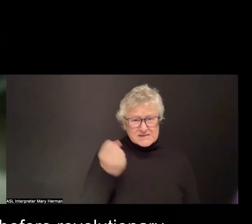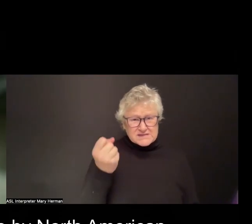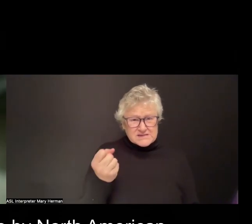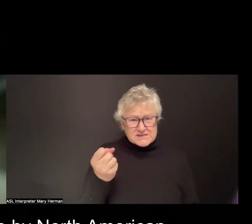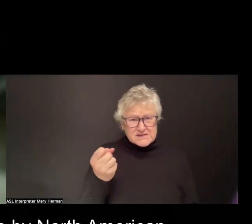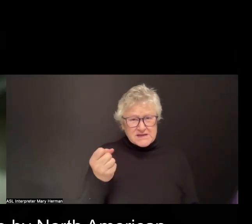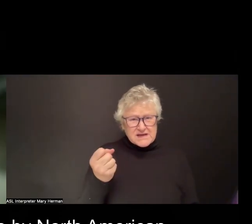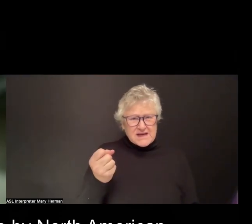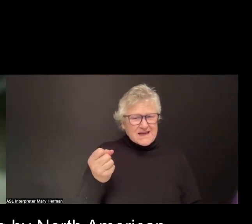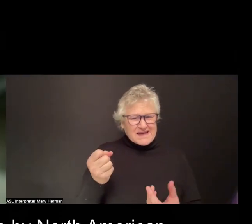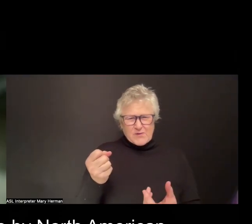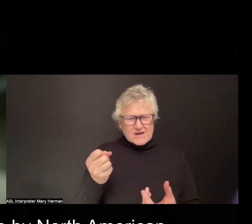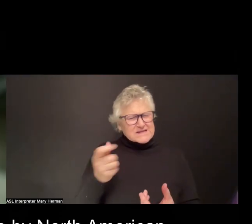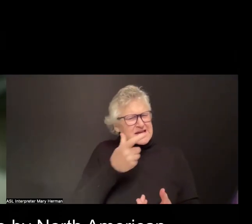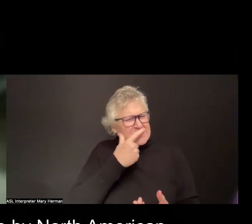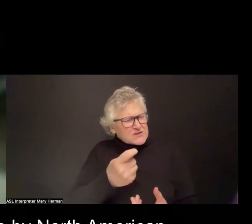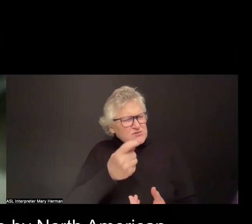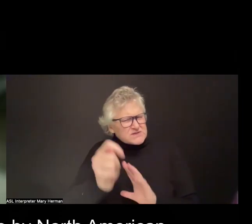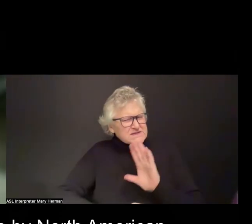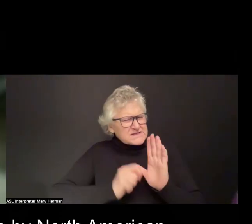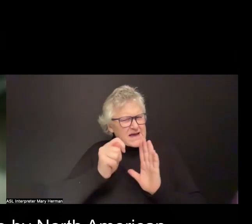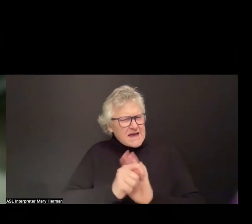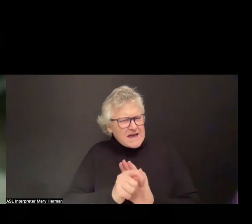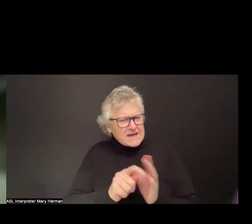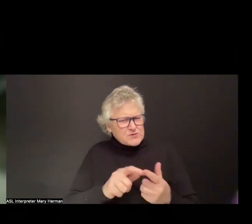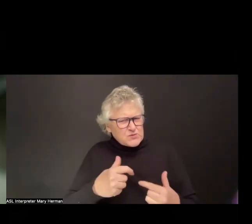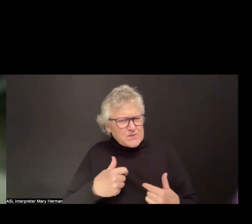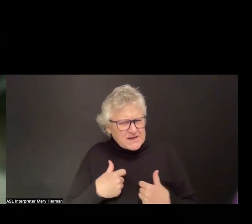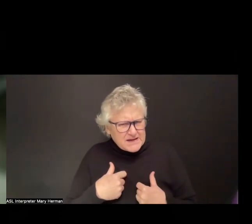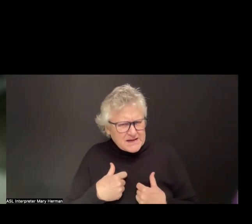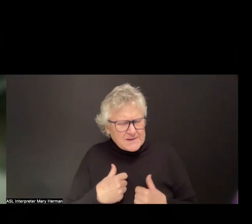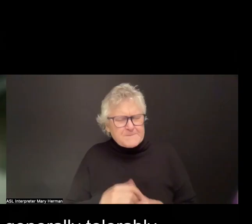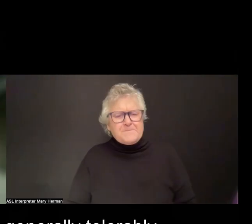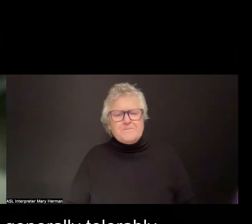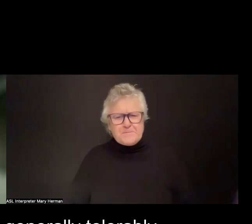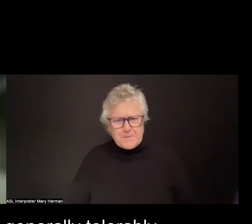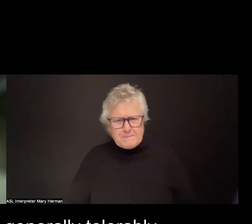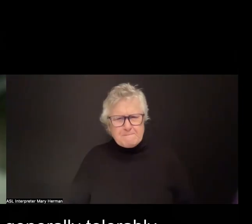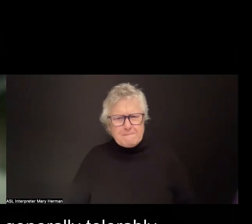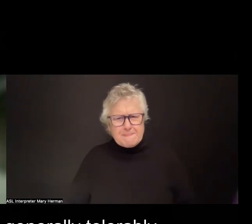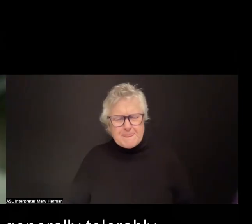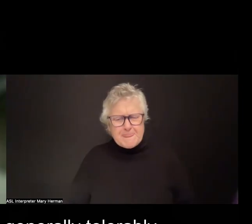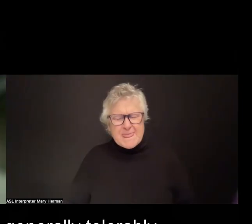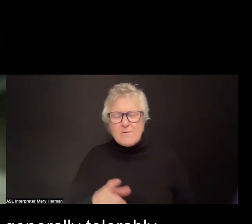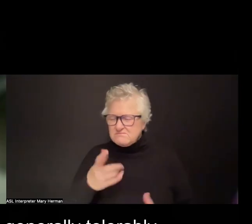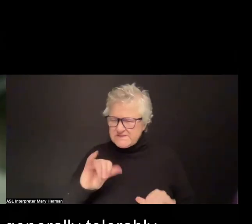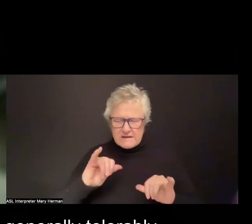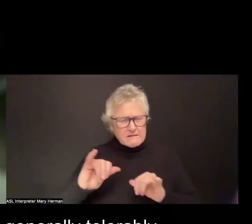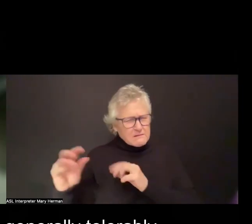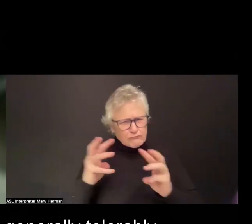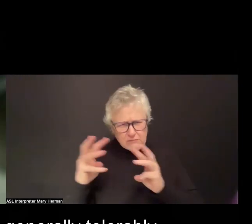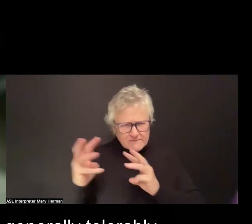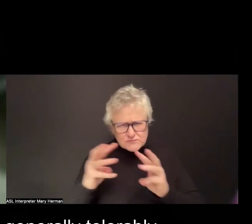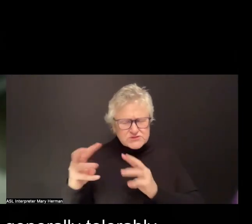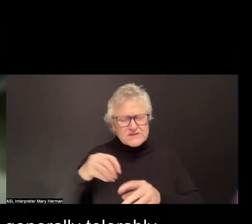feeling like a relatively old space by North American standards. The ordinary was generally tolerably cool in